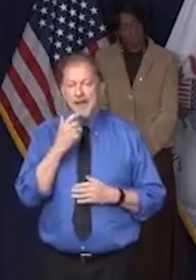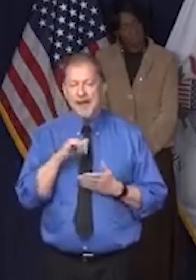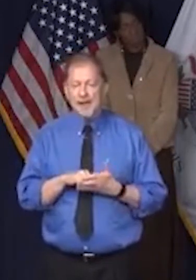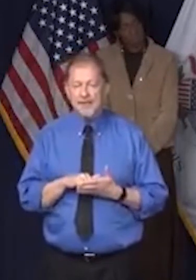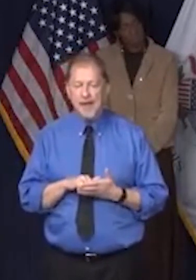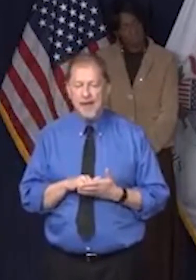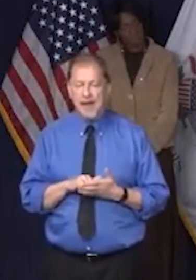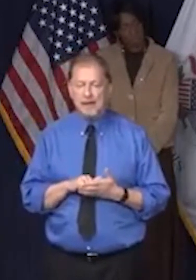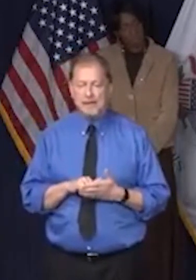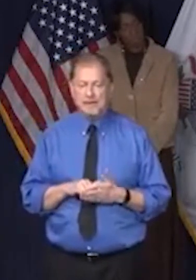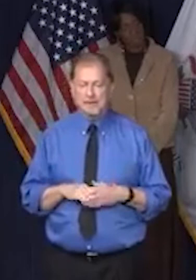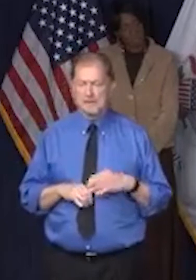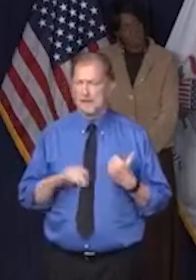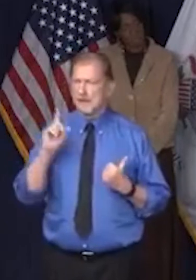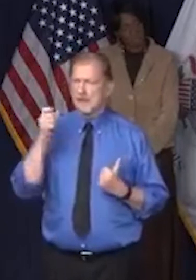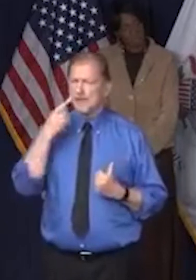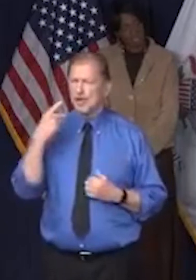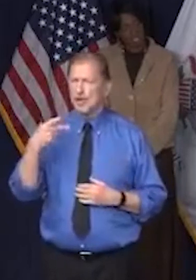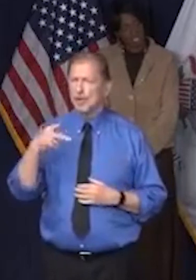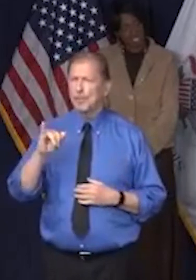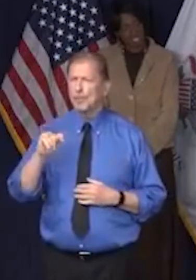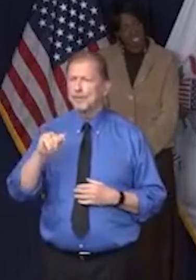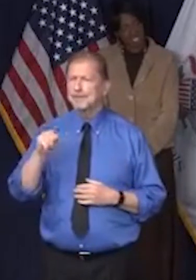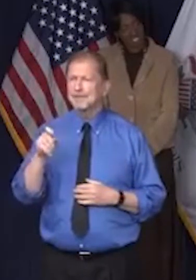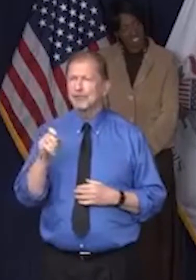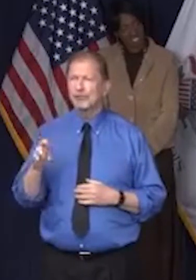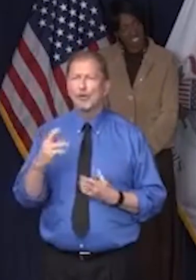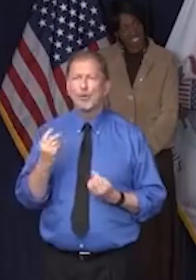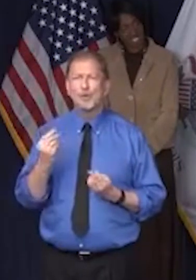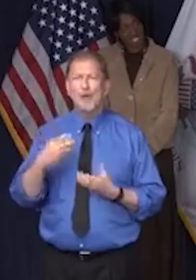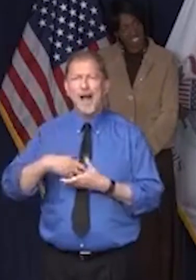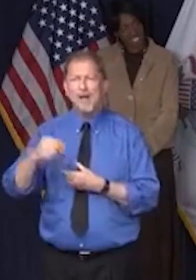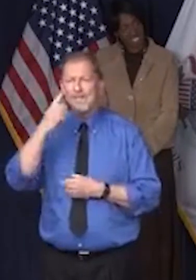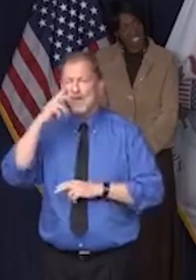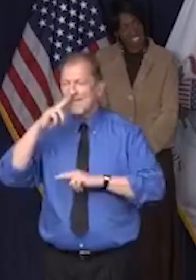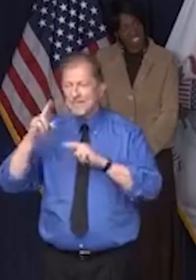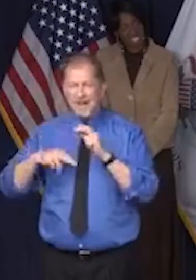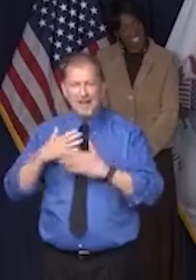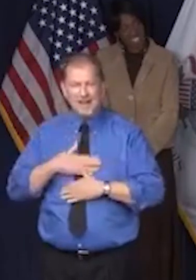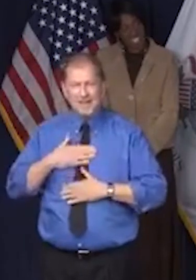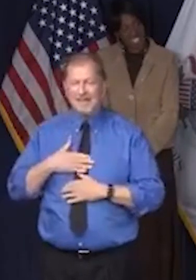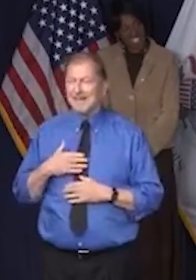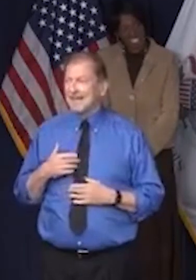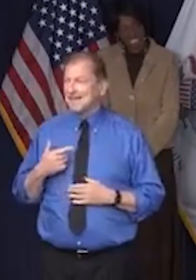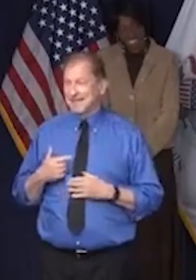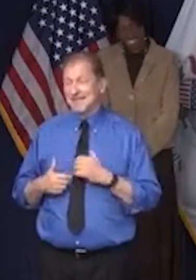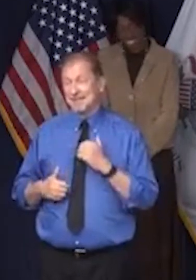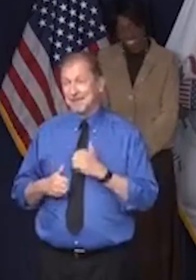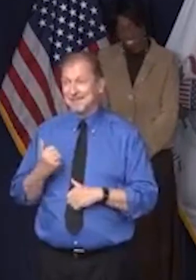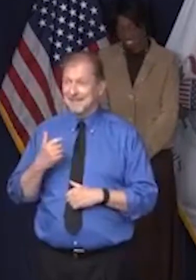what does Governor Pritzker like to do when he's not working? And the answer most people give is work.